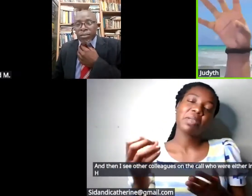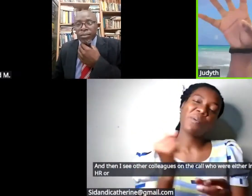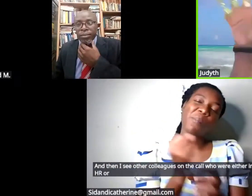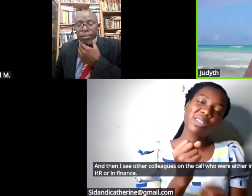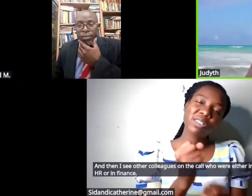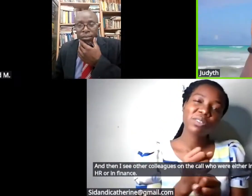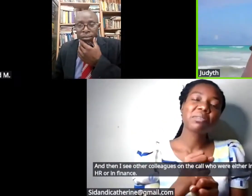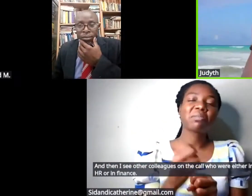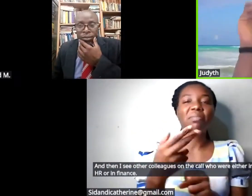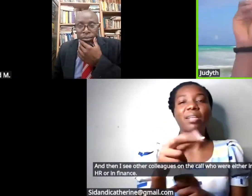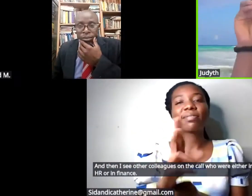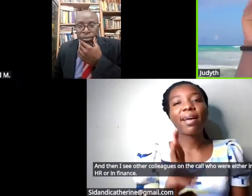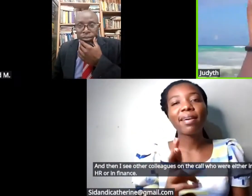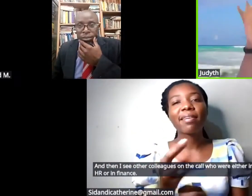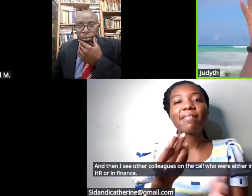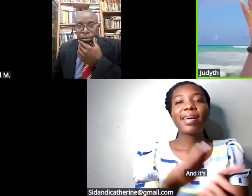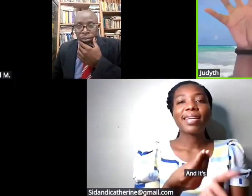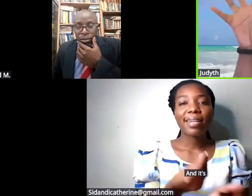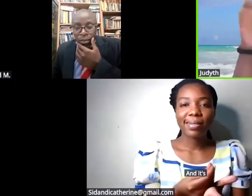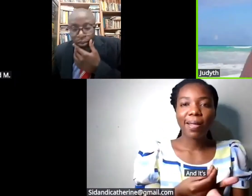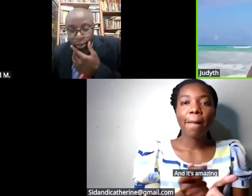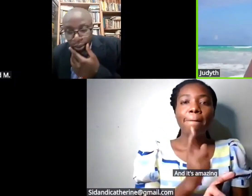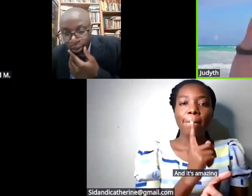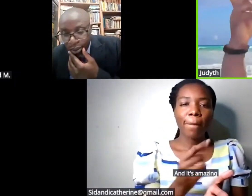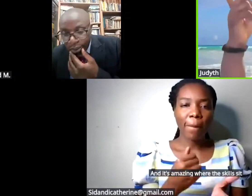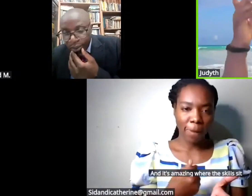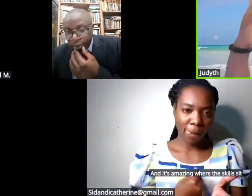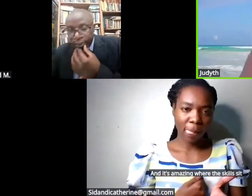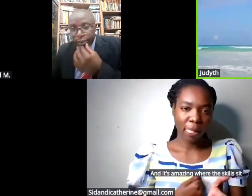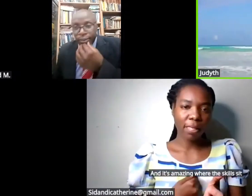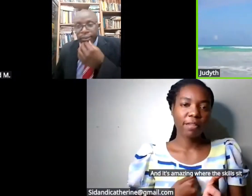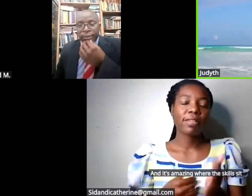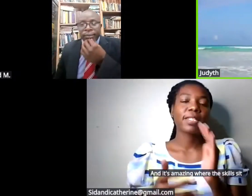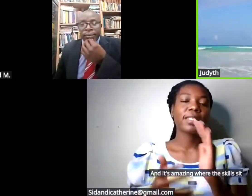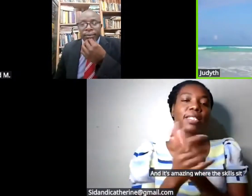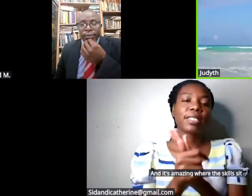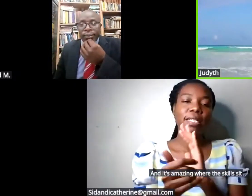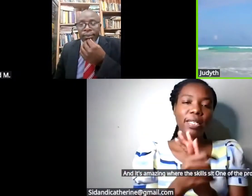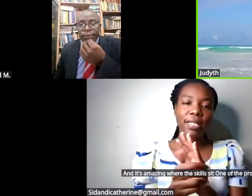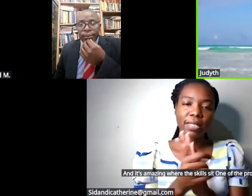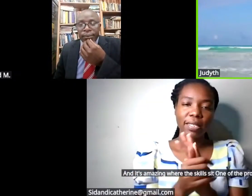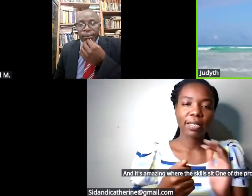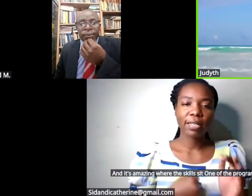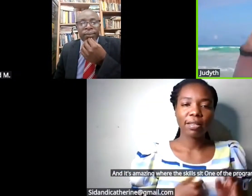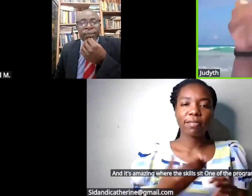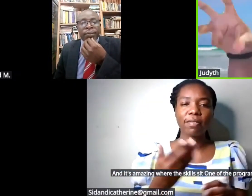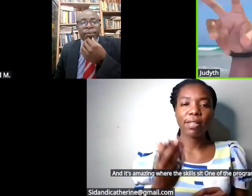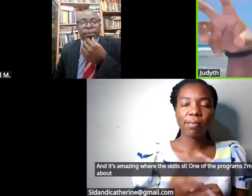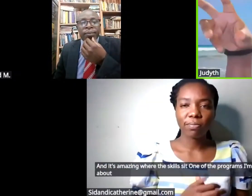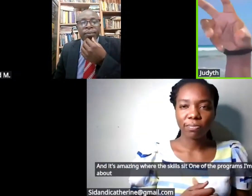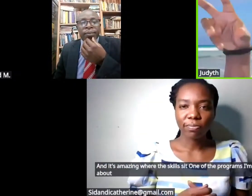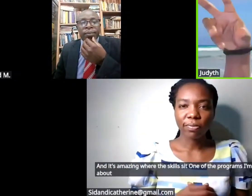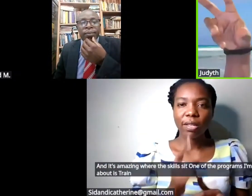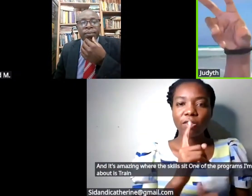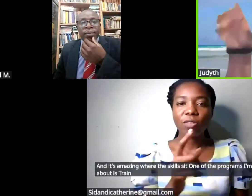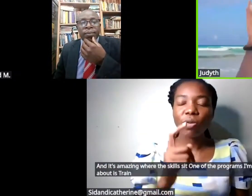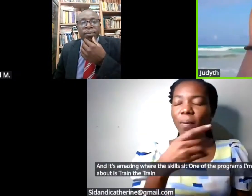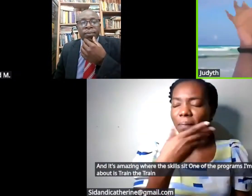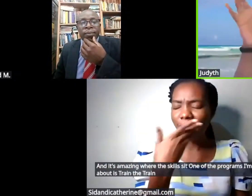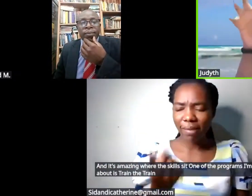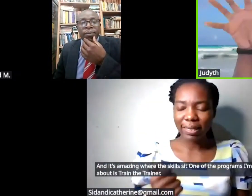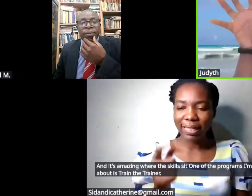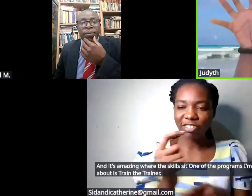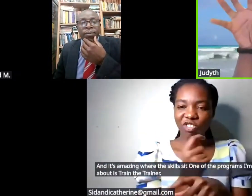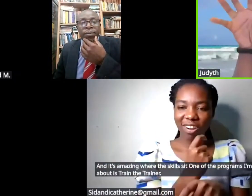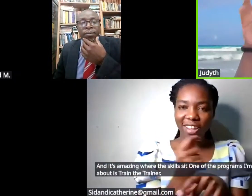finance. And it's amazing where the skills sit. One of the programs I'm very passionate about is Train the Trainer. If we